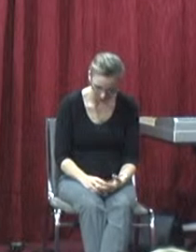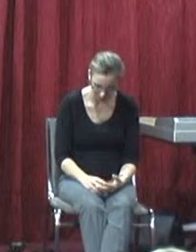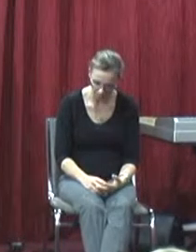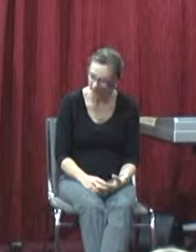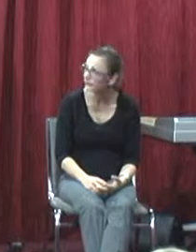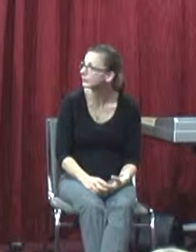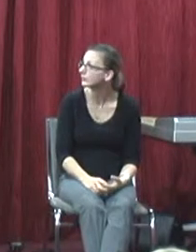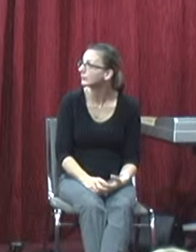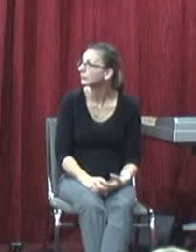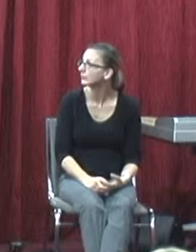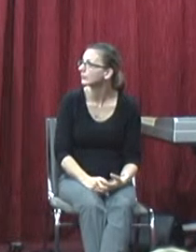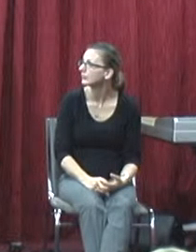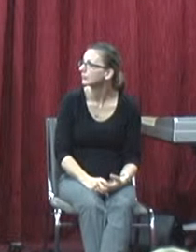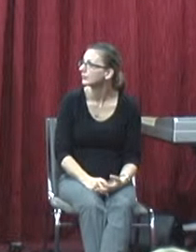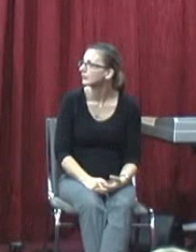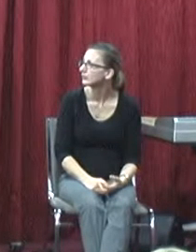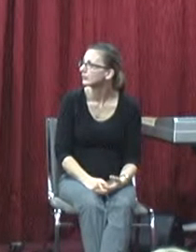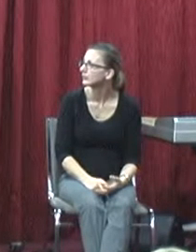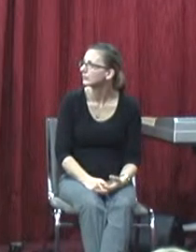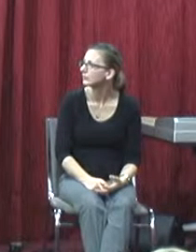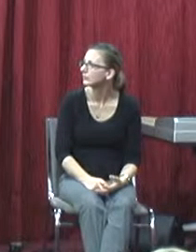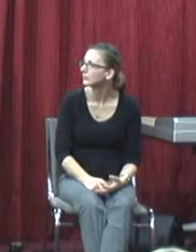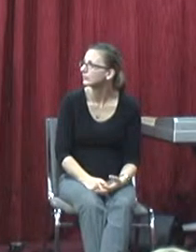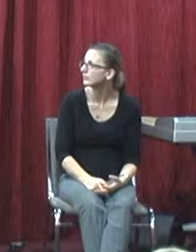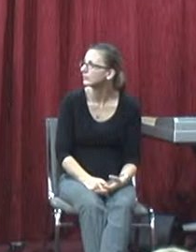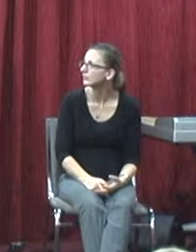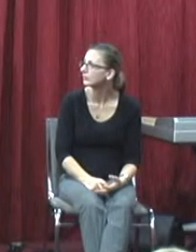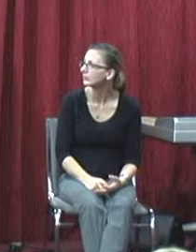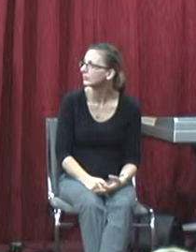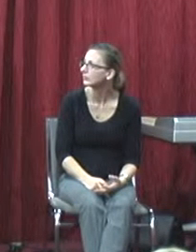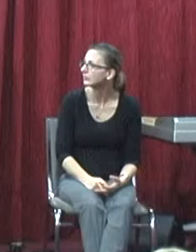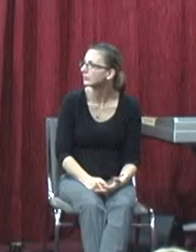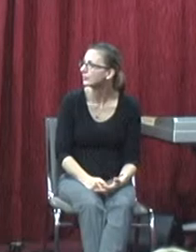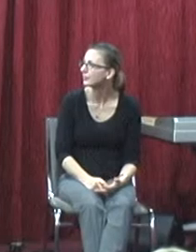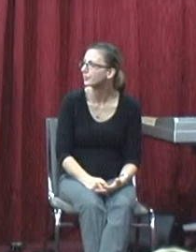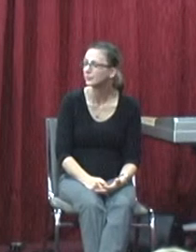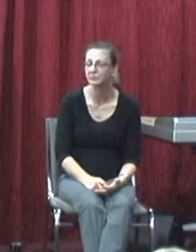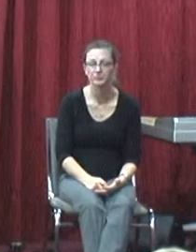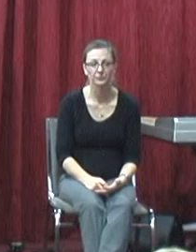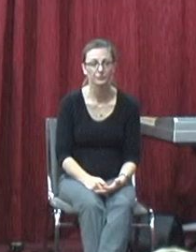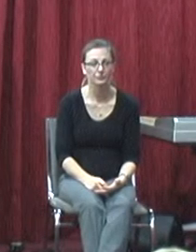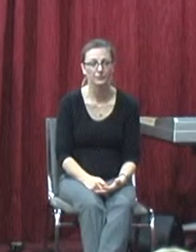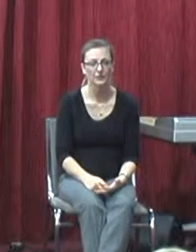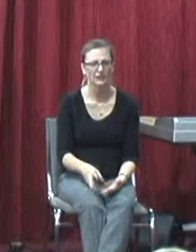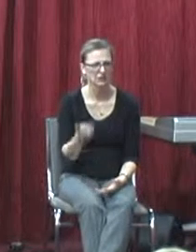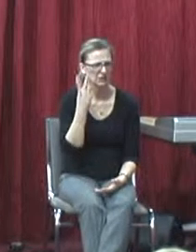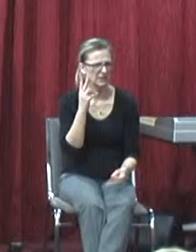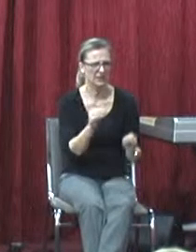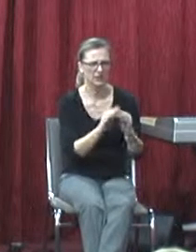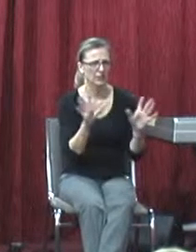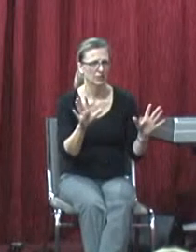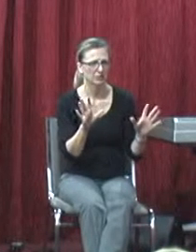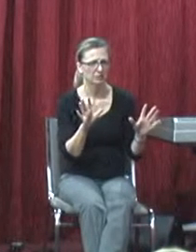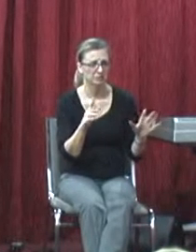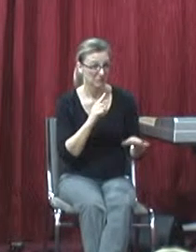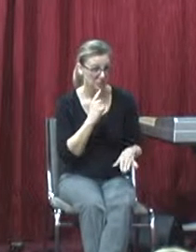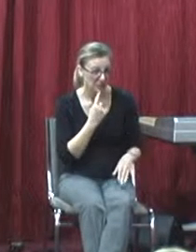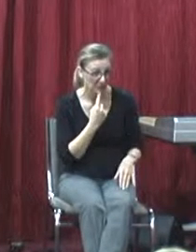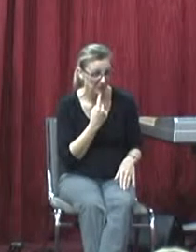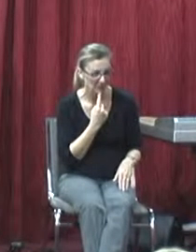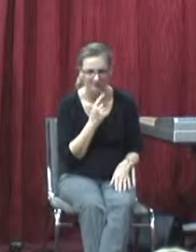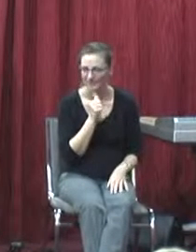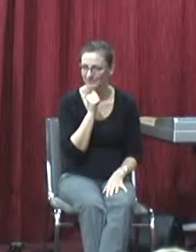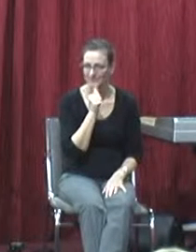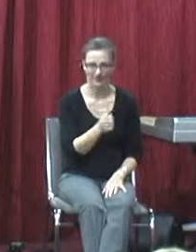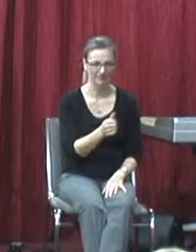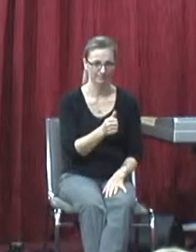the Egyptian. Now, very easily from this, we can see he was not a bitter man. He was not